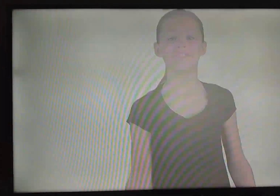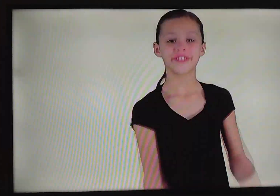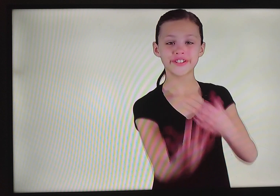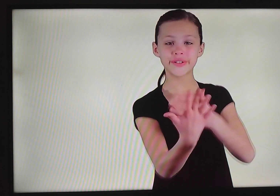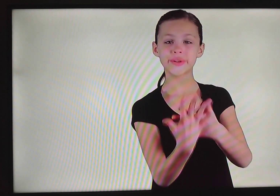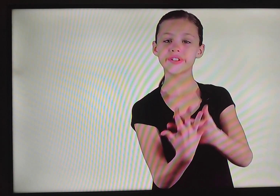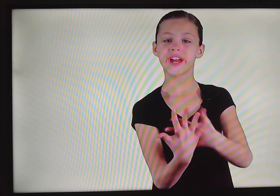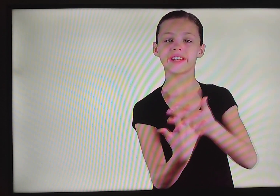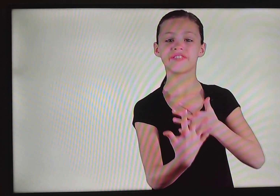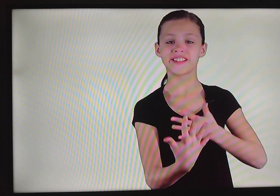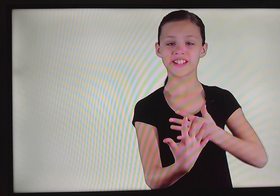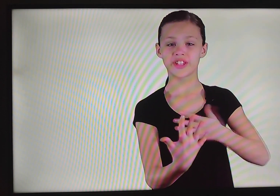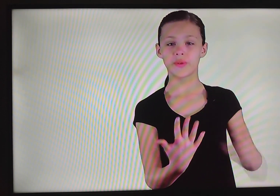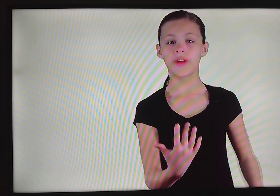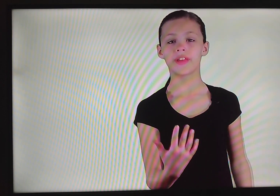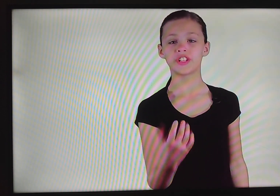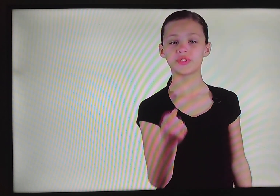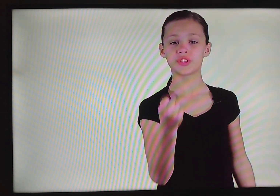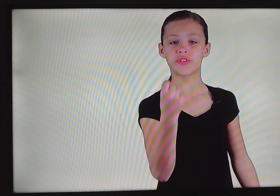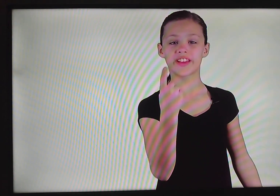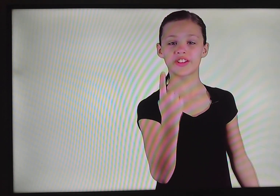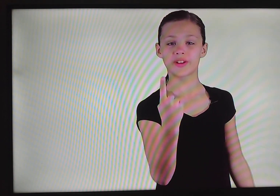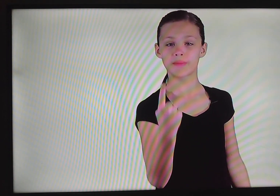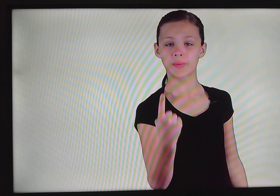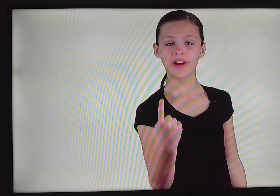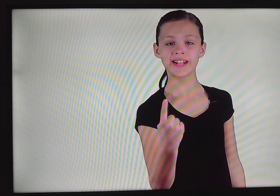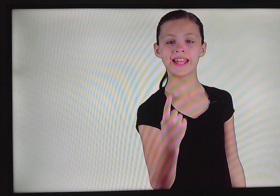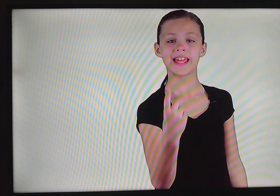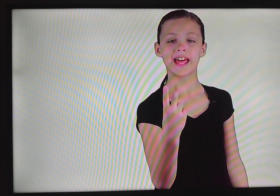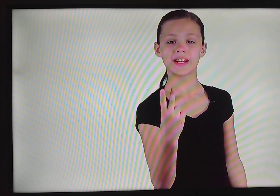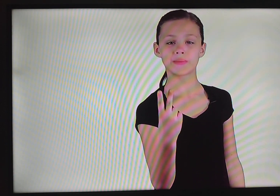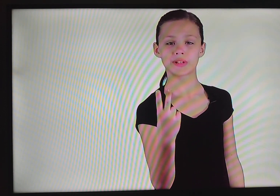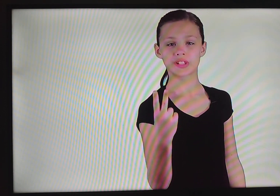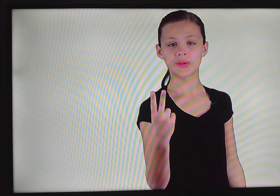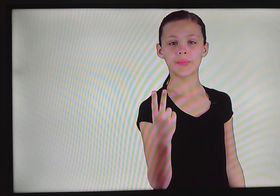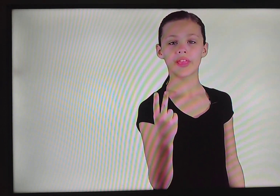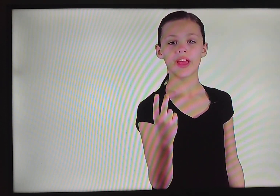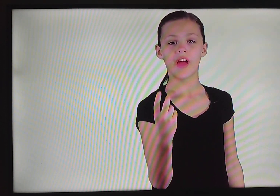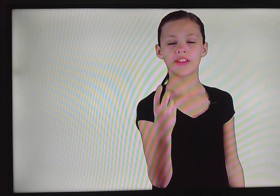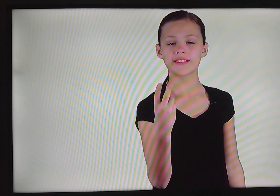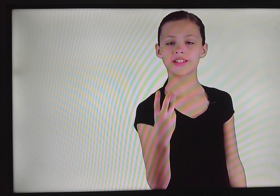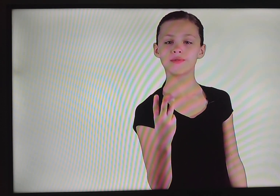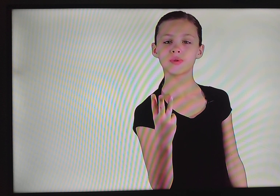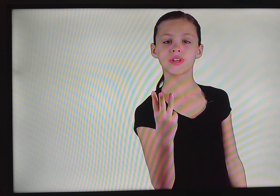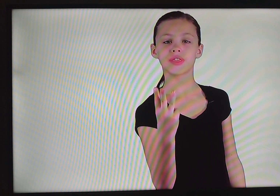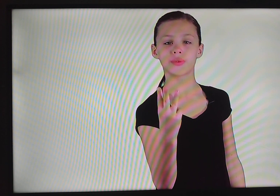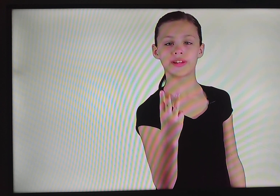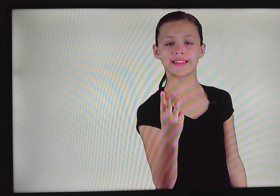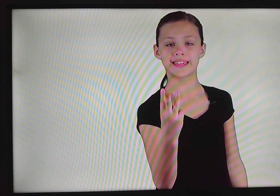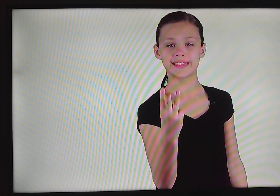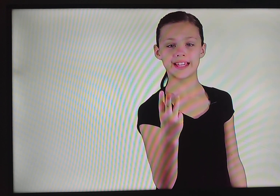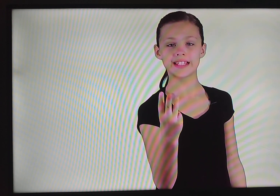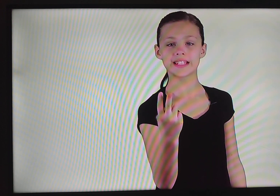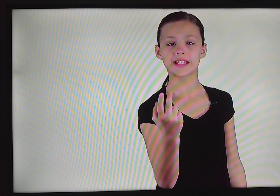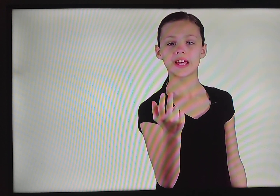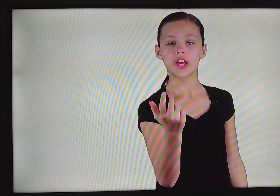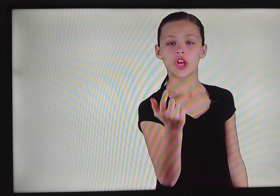First you hold your hand facing you and then you do you're looking at sign language here number two and then instead of doing three Numbers